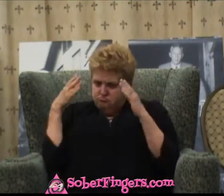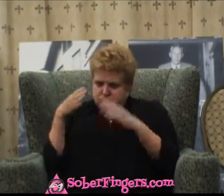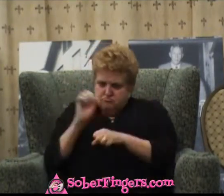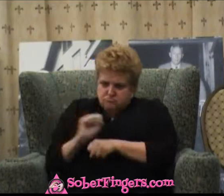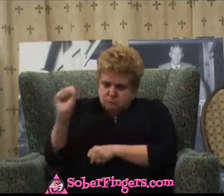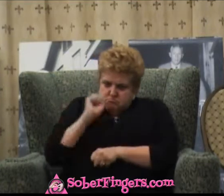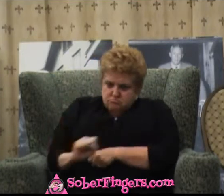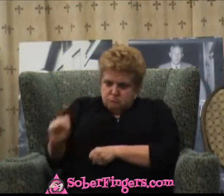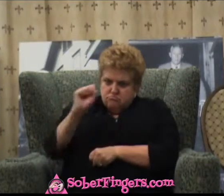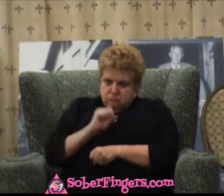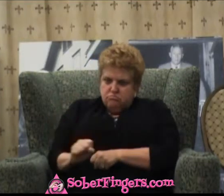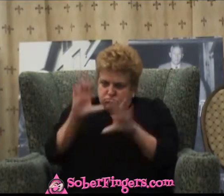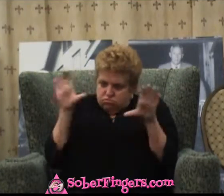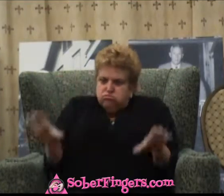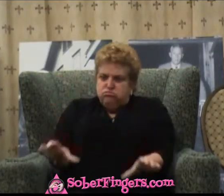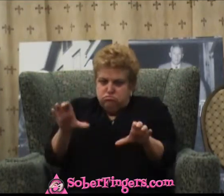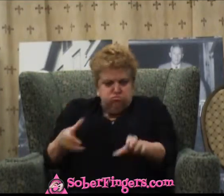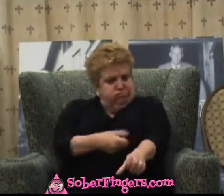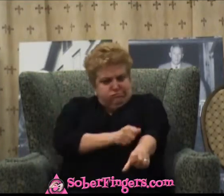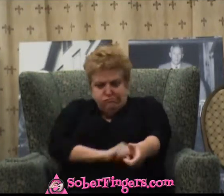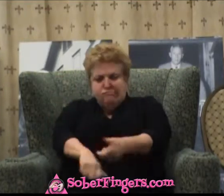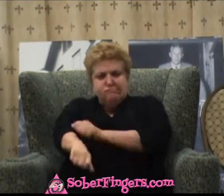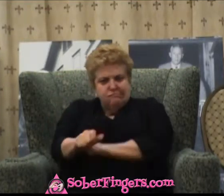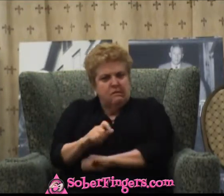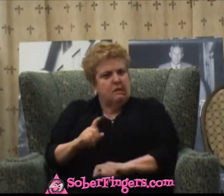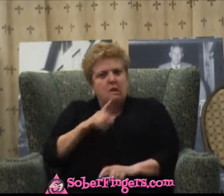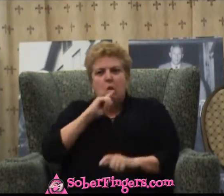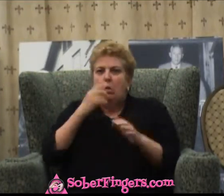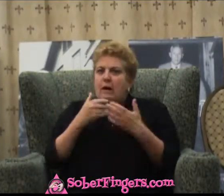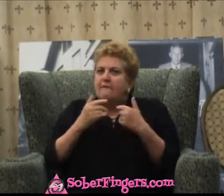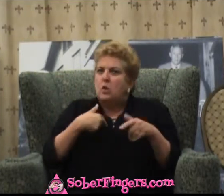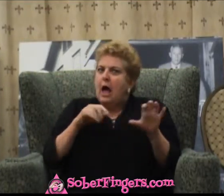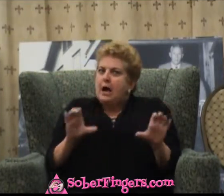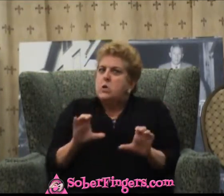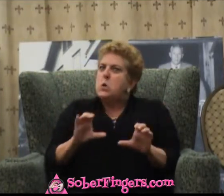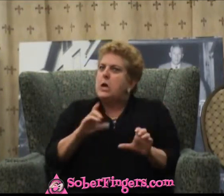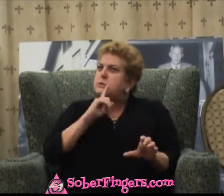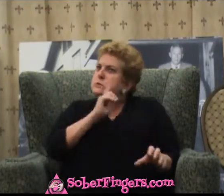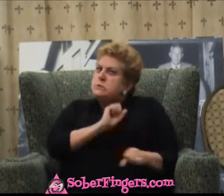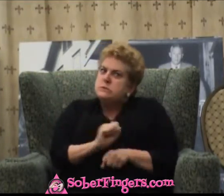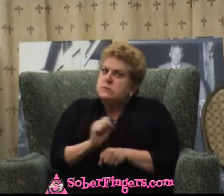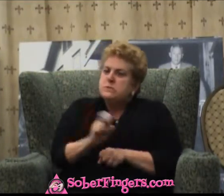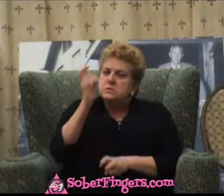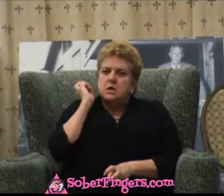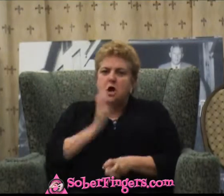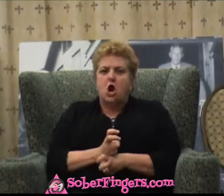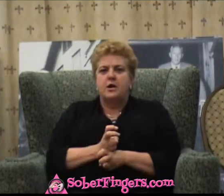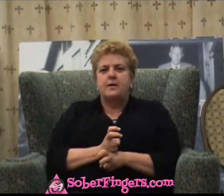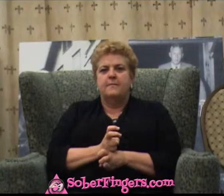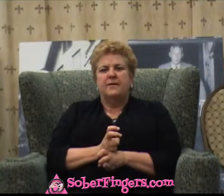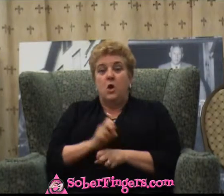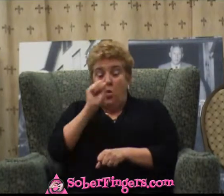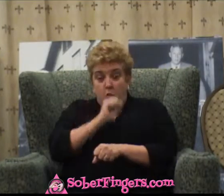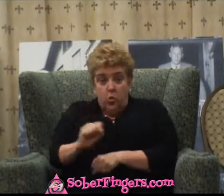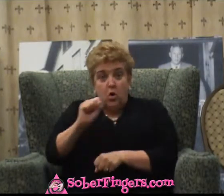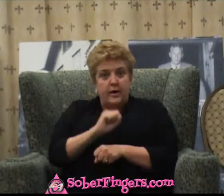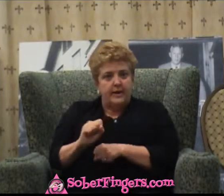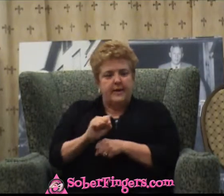put 2,000% into. You know, although there's a lot of unfinished projects I may start, but certain things like working, I threw everything into it